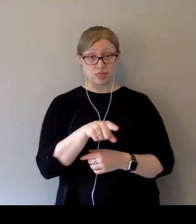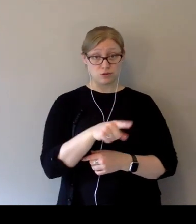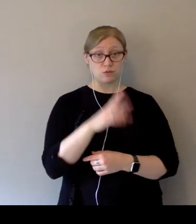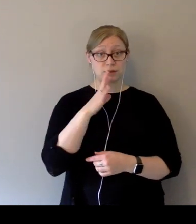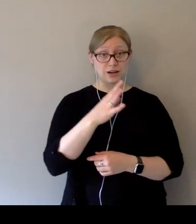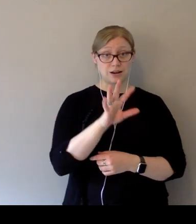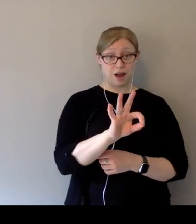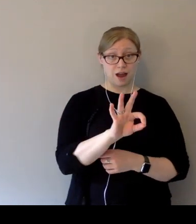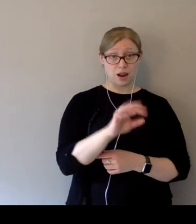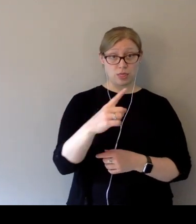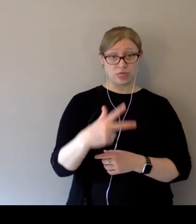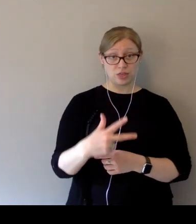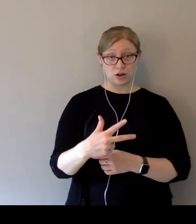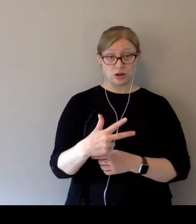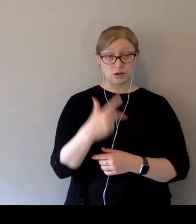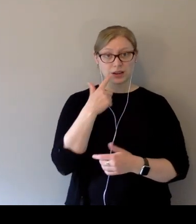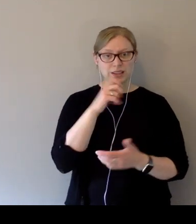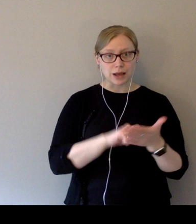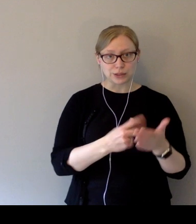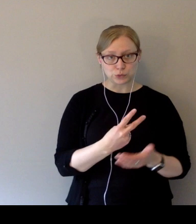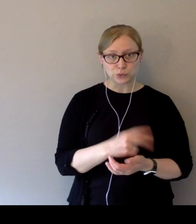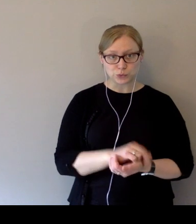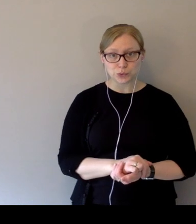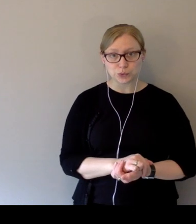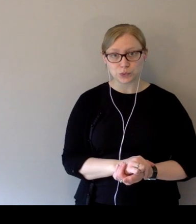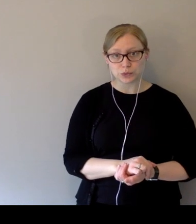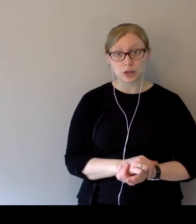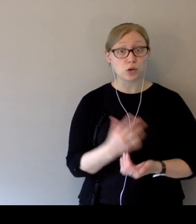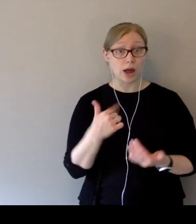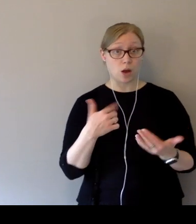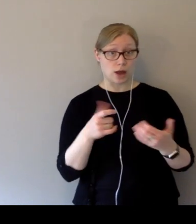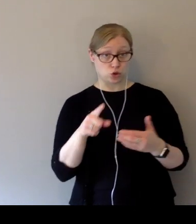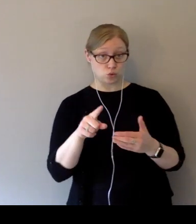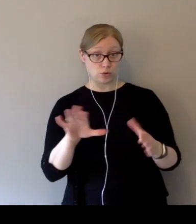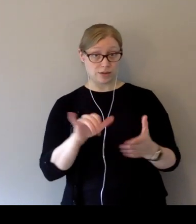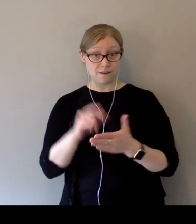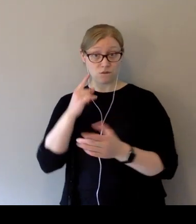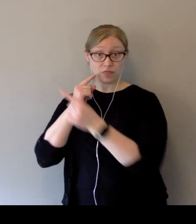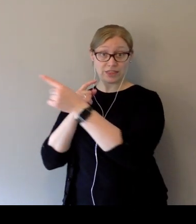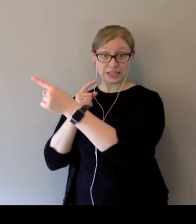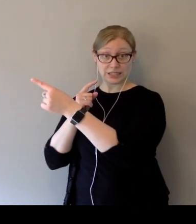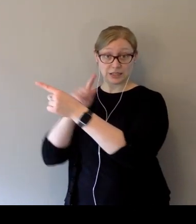1/3 would be the length. So I want you to do that for this problem.